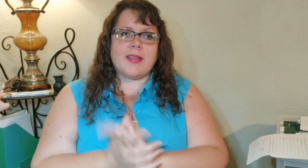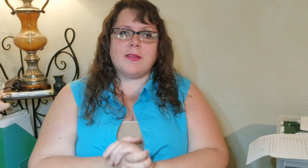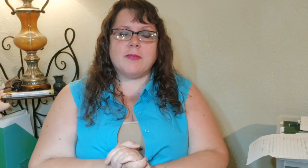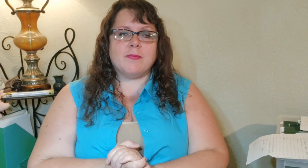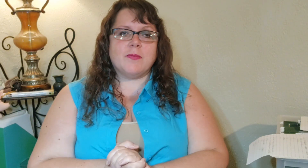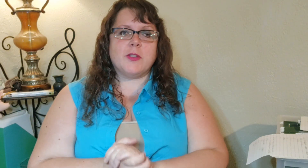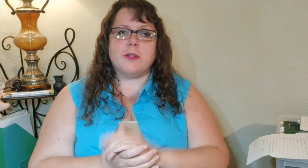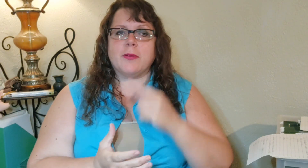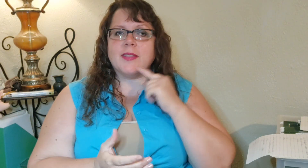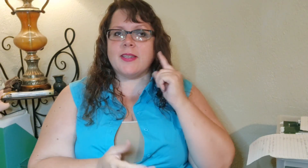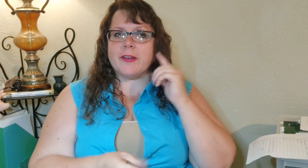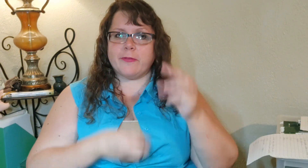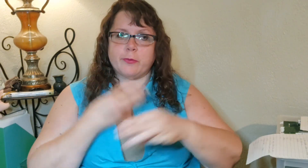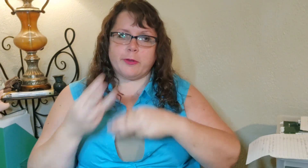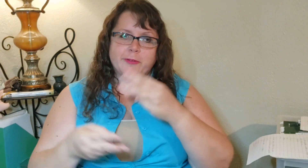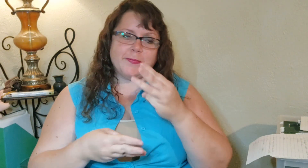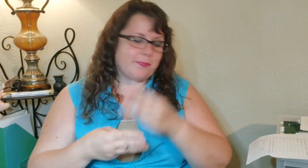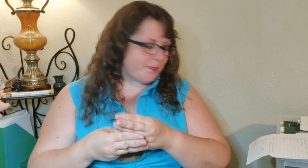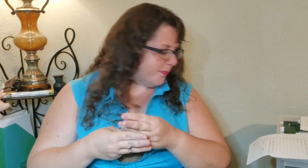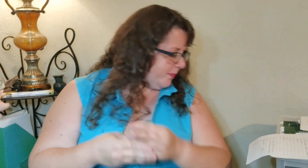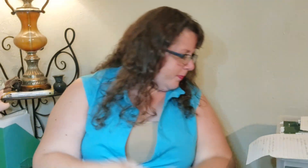they do in the deaf world.